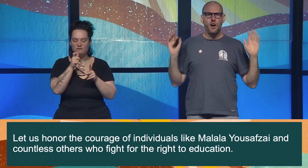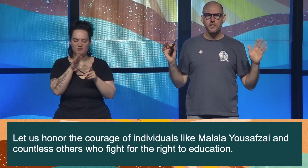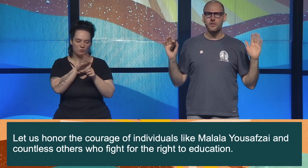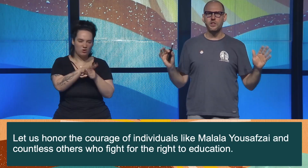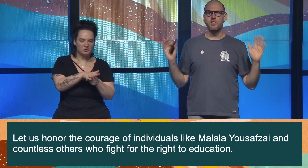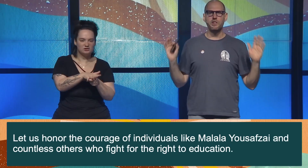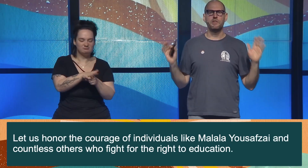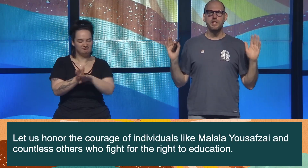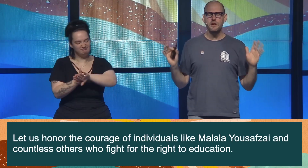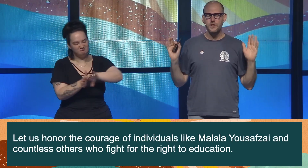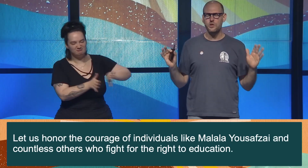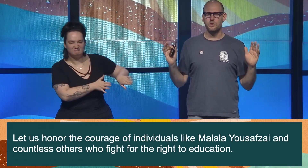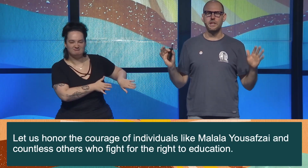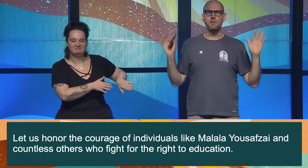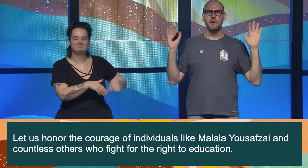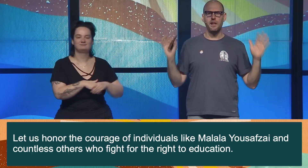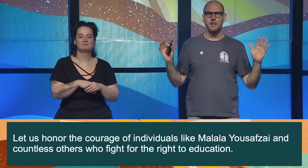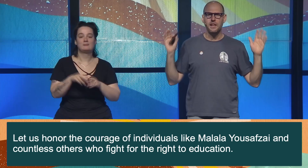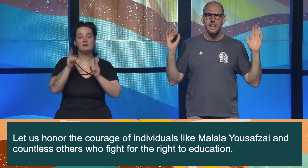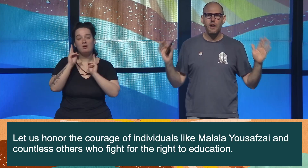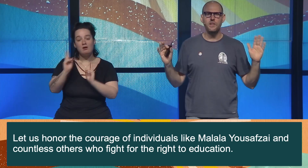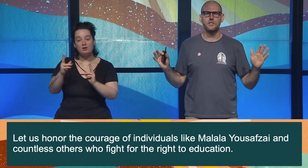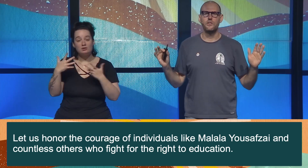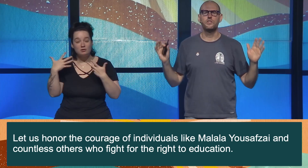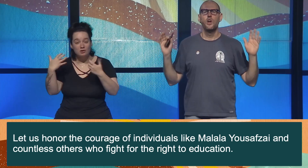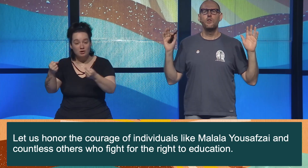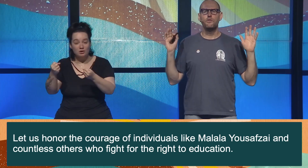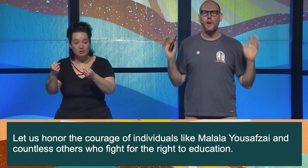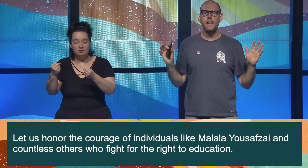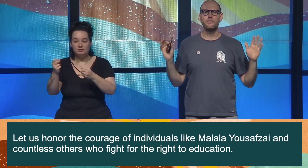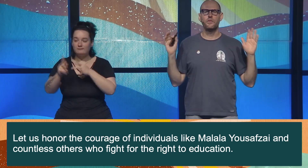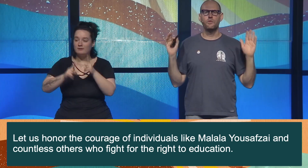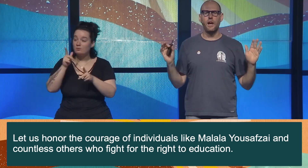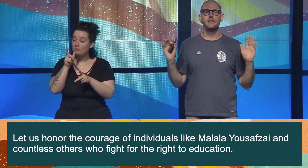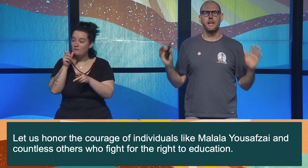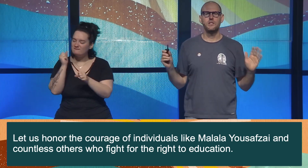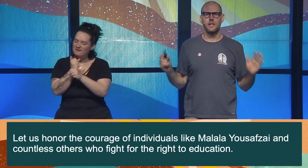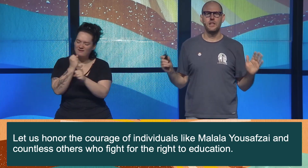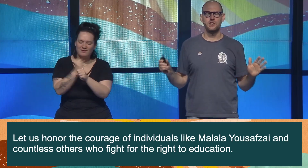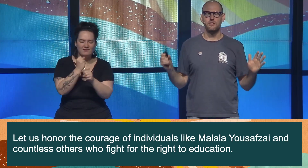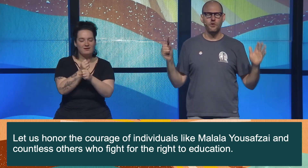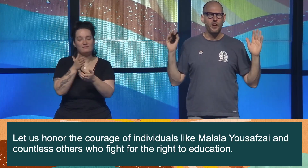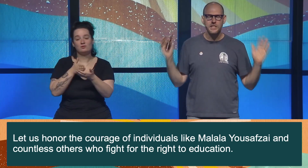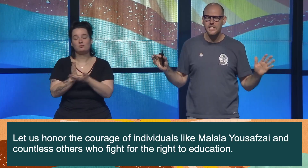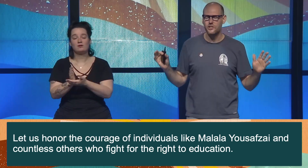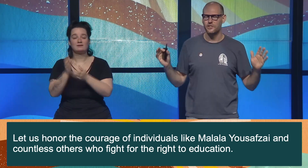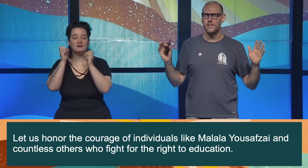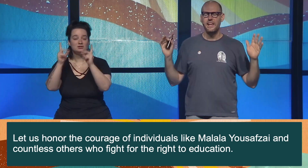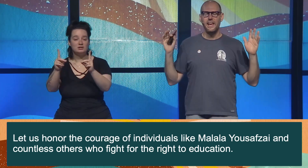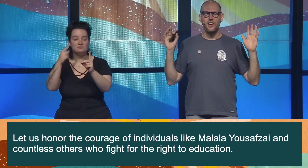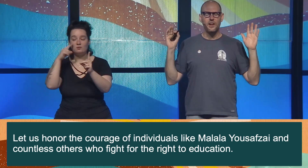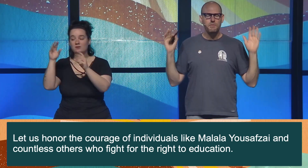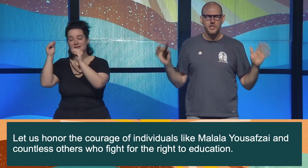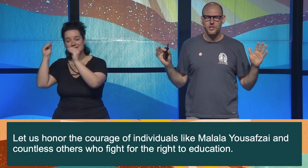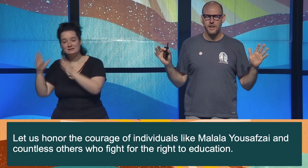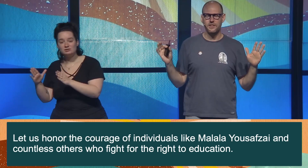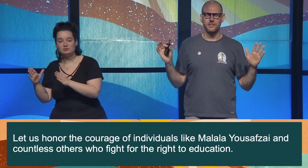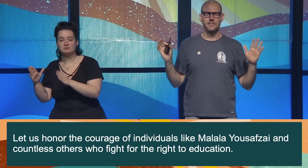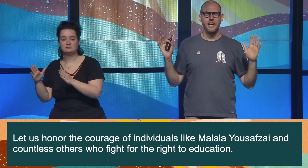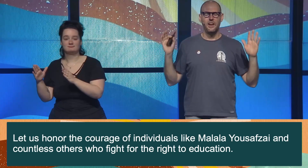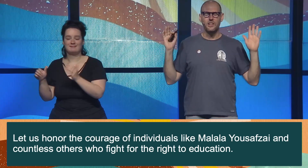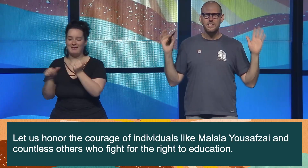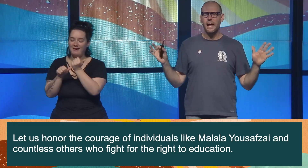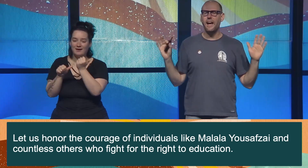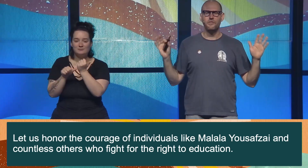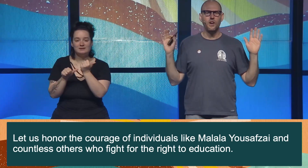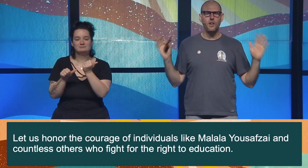actions honor the courage of individuals like Malela and countless others who fight for the right to education, for our teachers and our